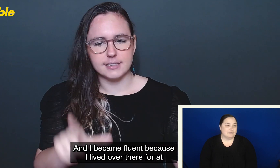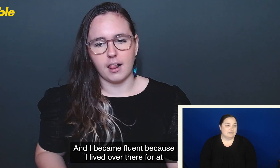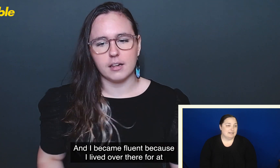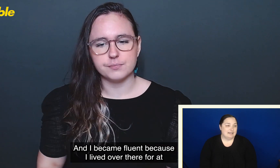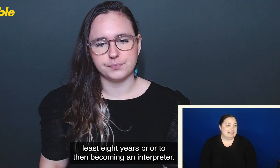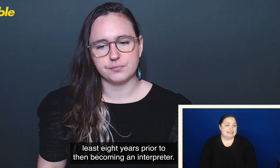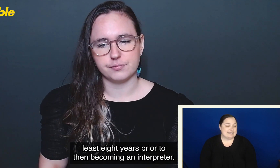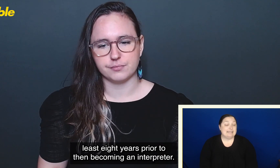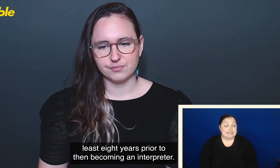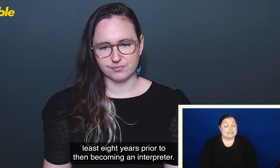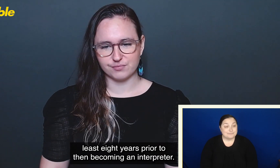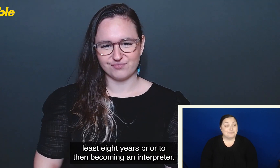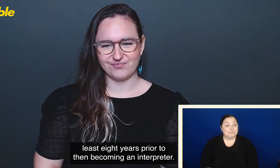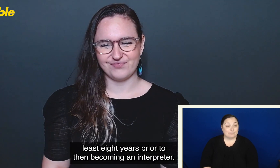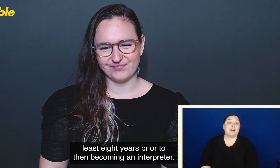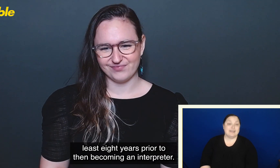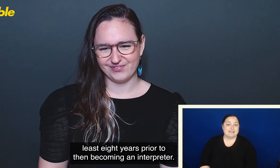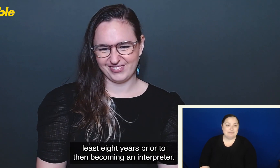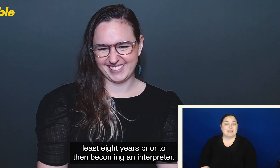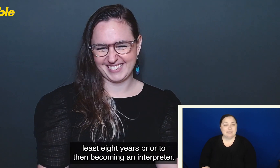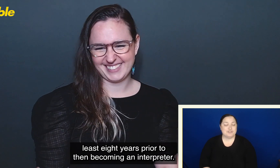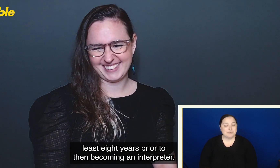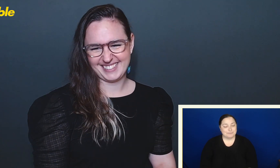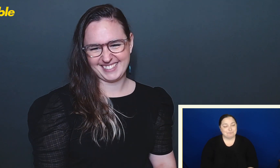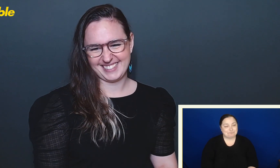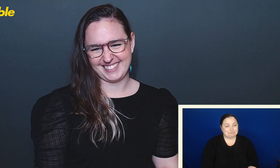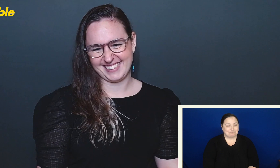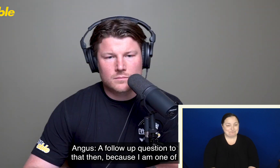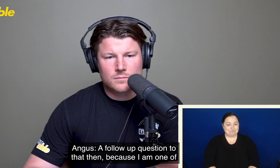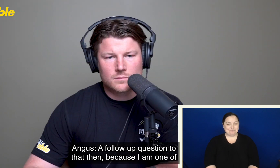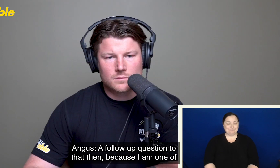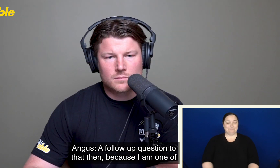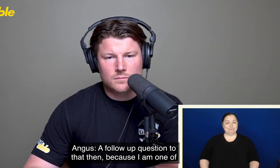over there for at least 8 years prior to then becoming an interpreter.